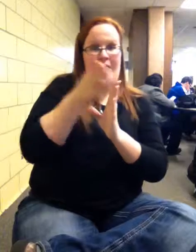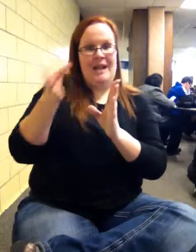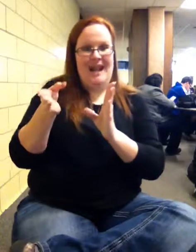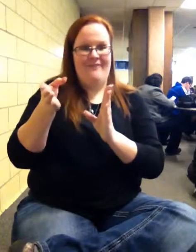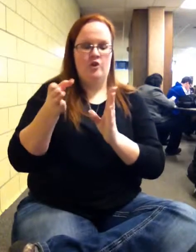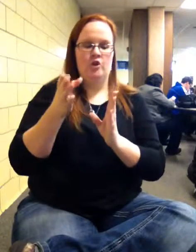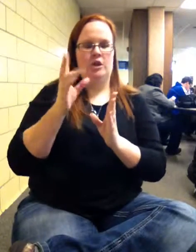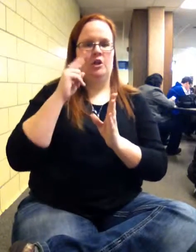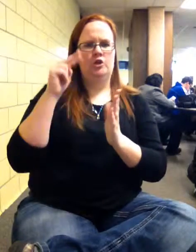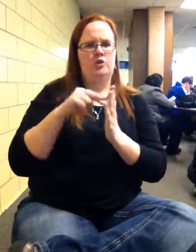best.